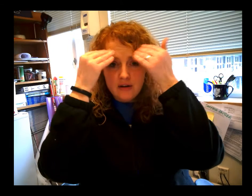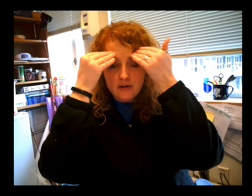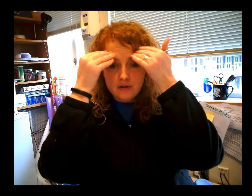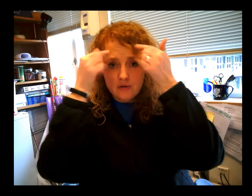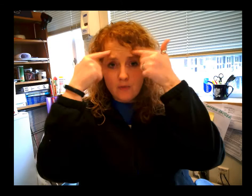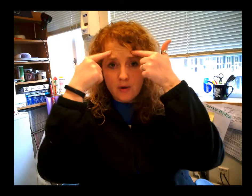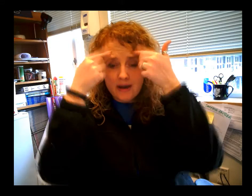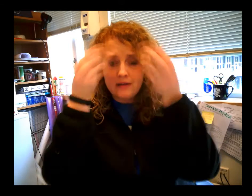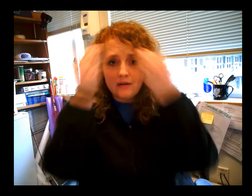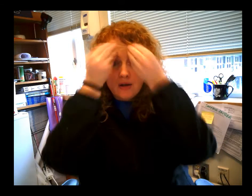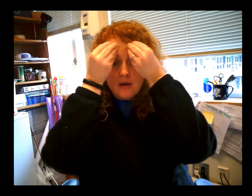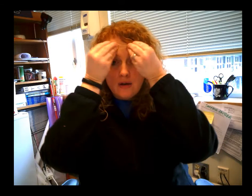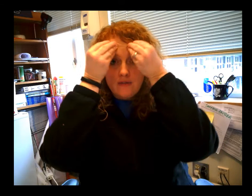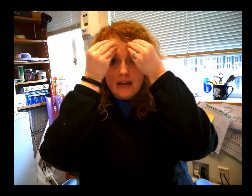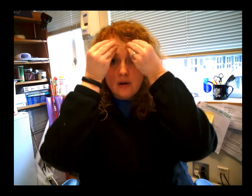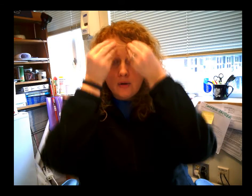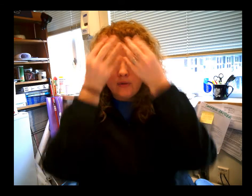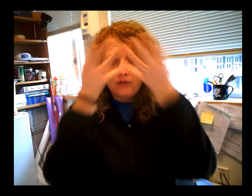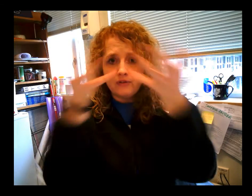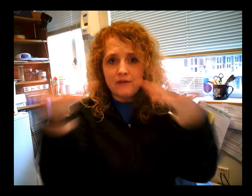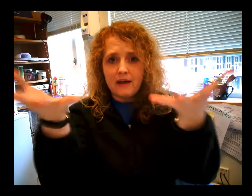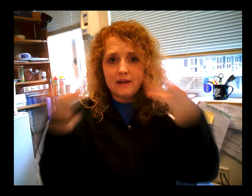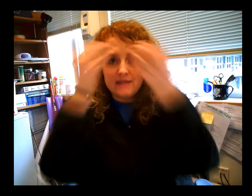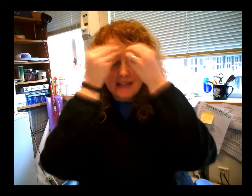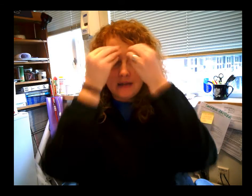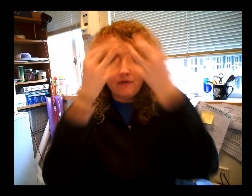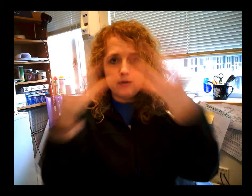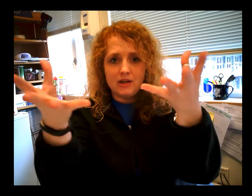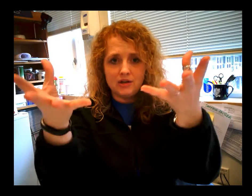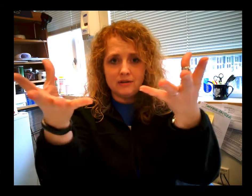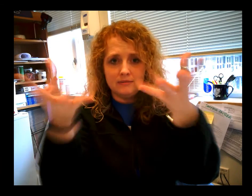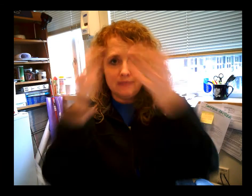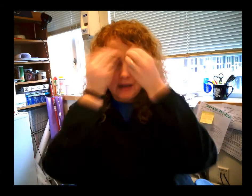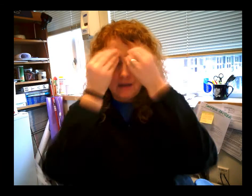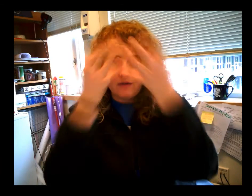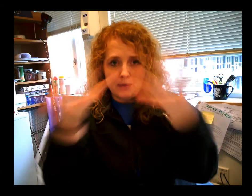on your forehead. Flat O's to 5's. Information. Information.